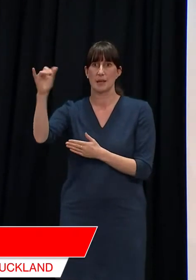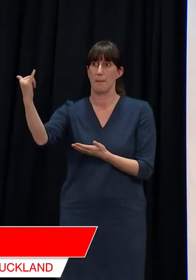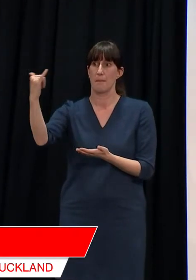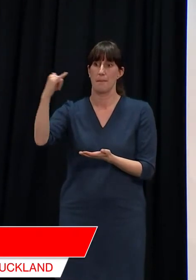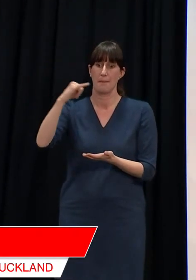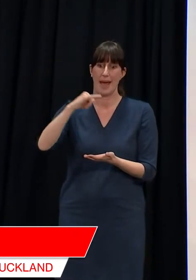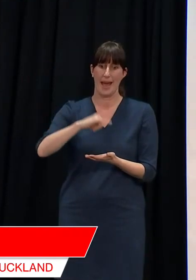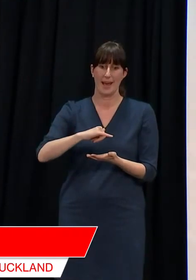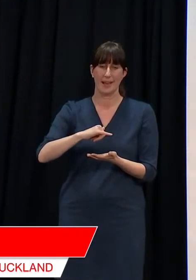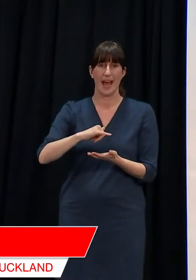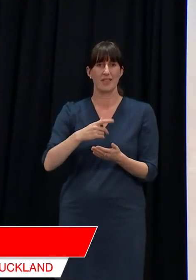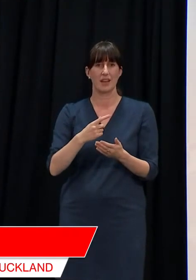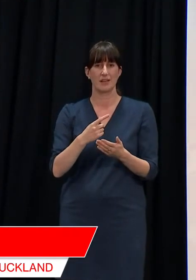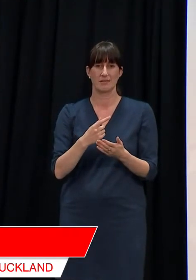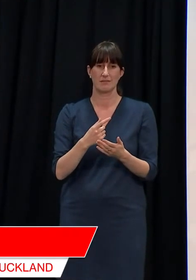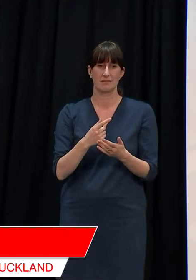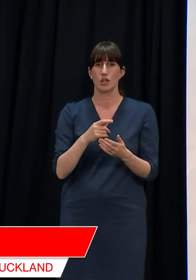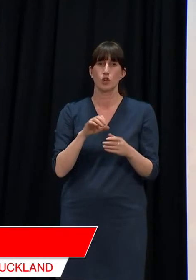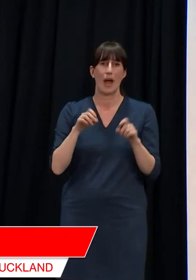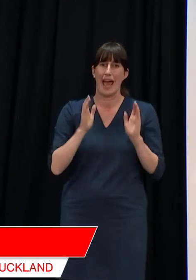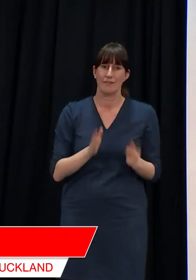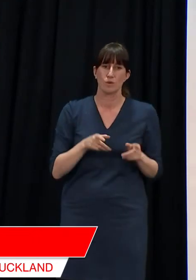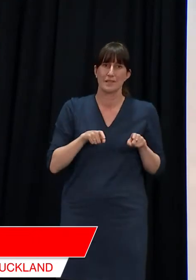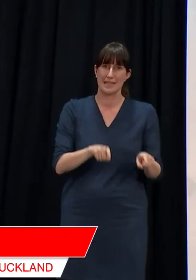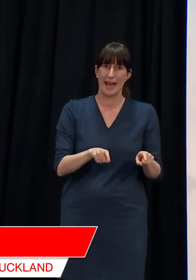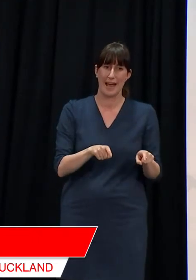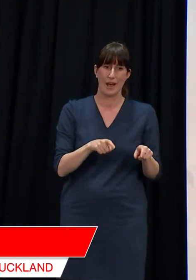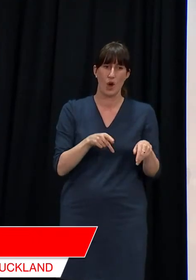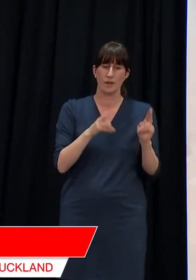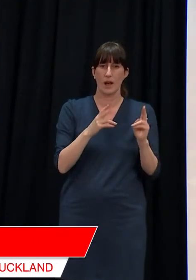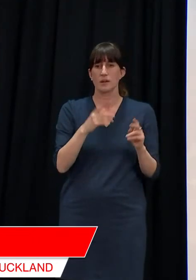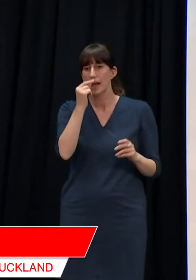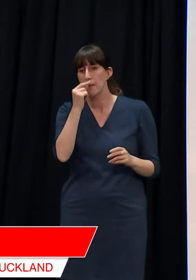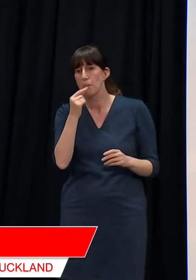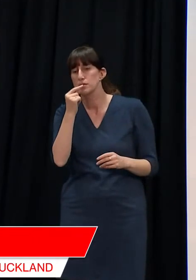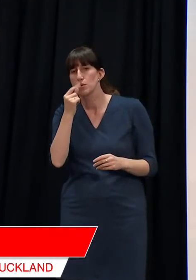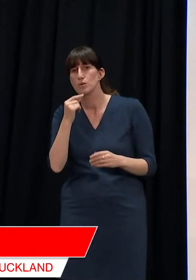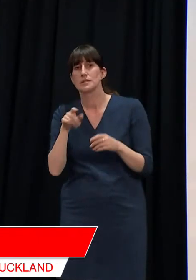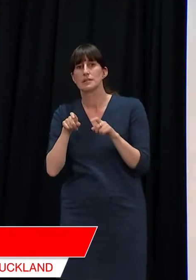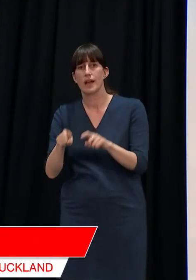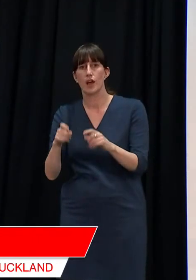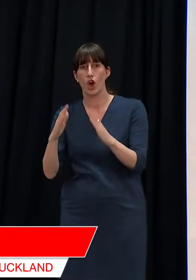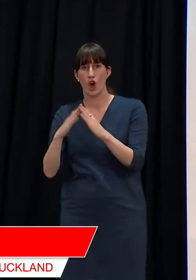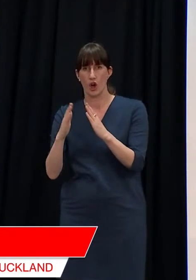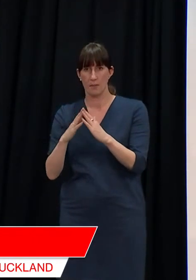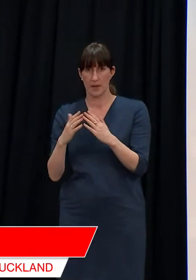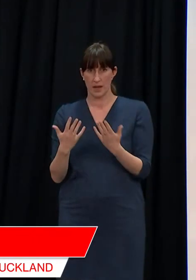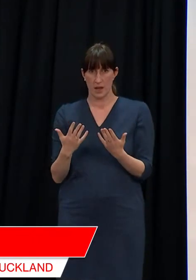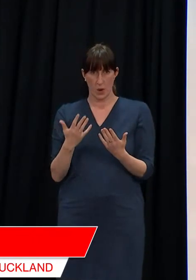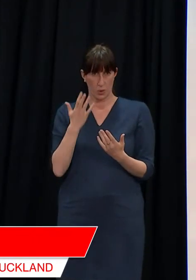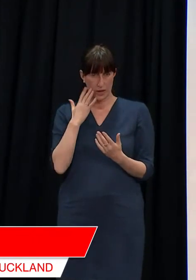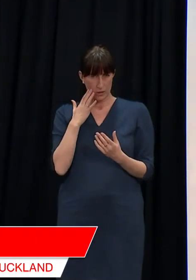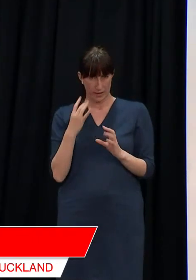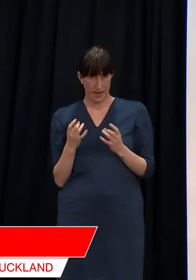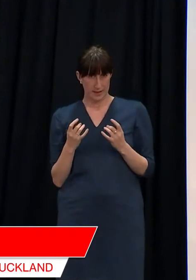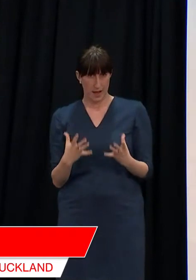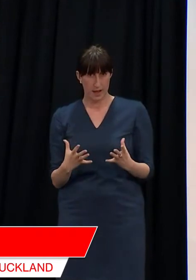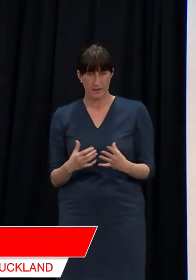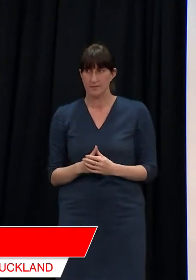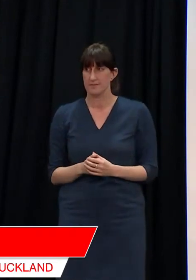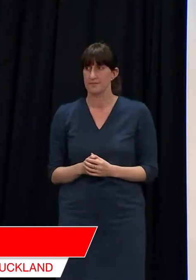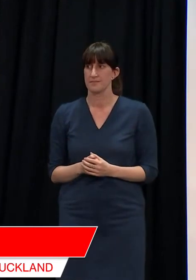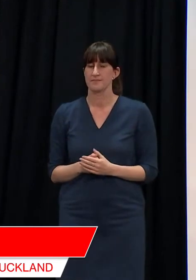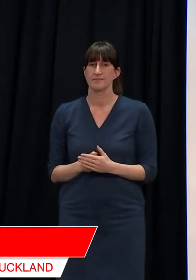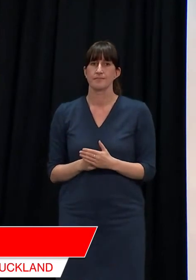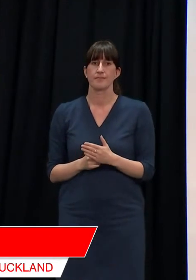rules. Are you taking expressions of interest already from businesses, and when can we expect that to get off the ground? I'd have to just